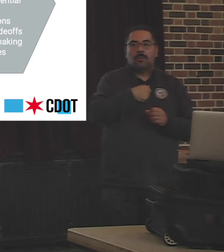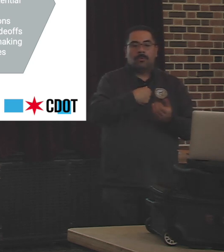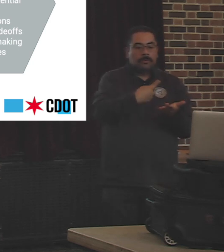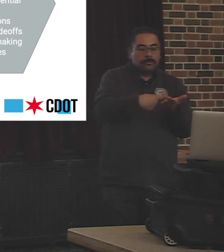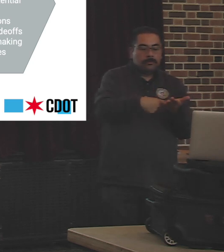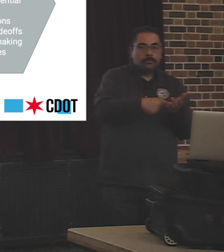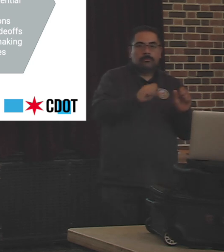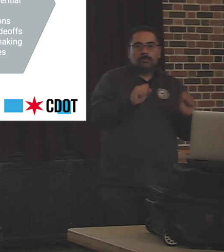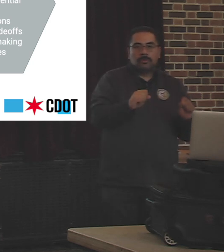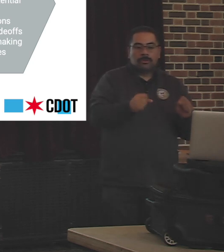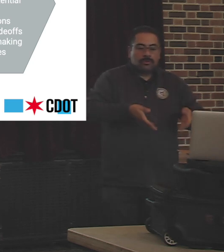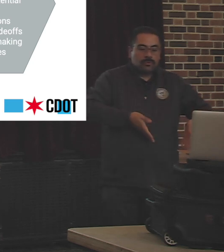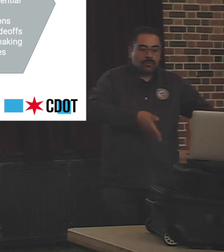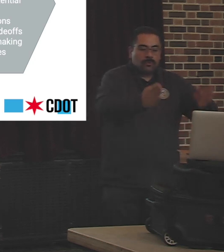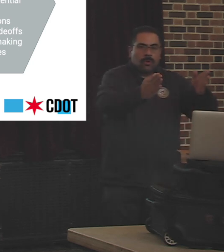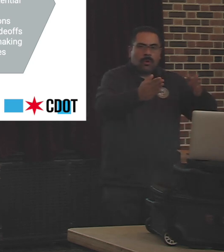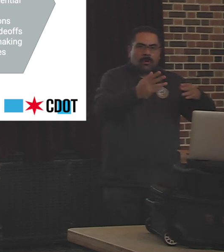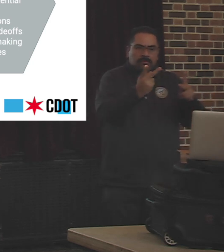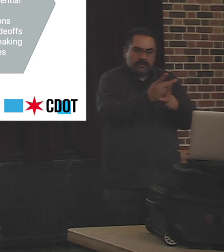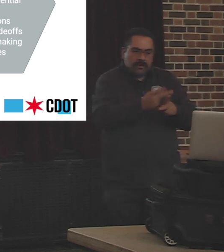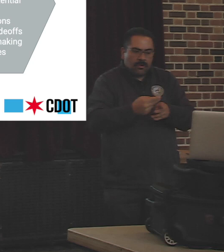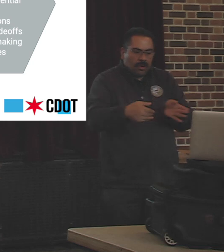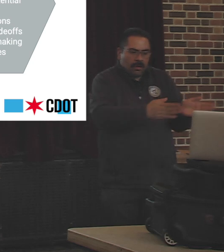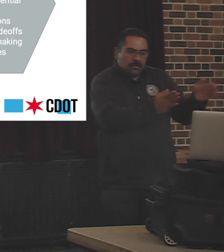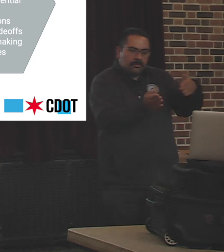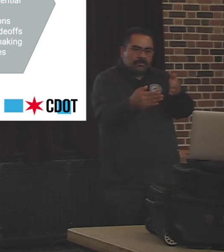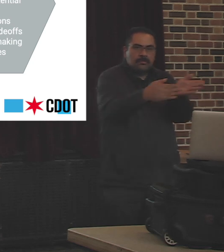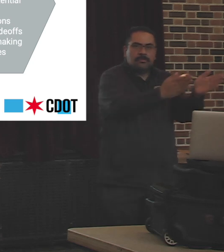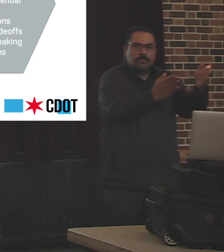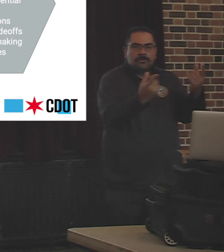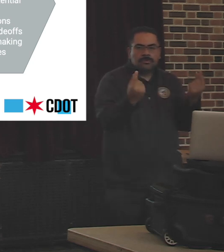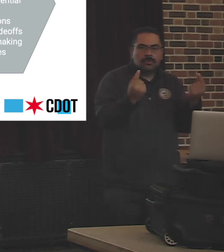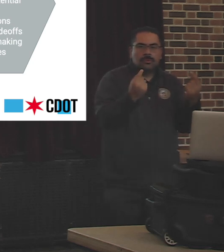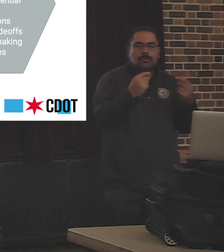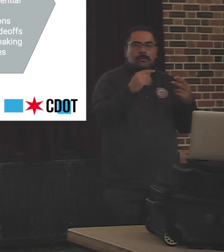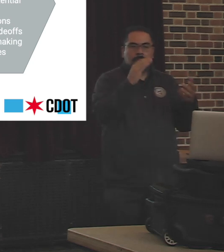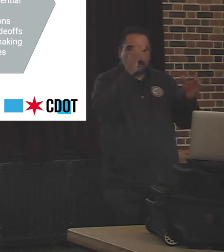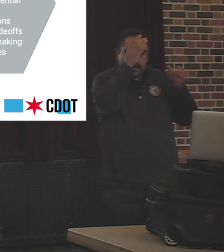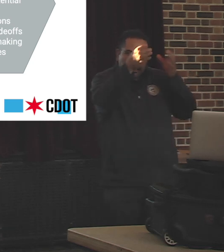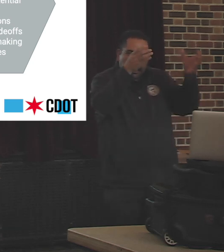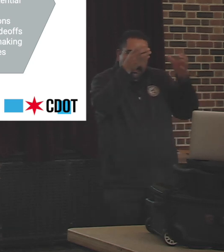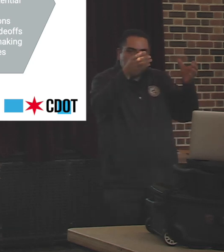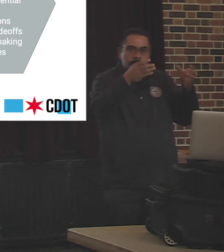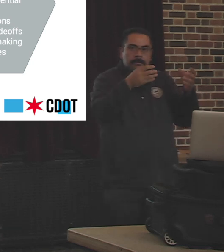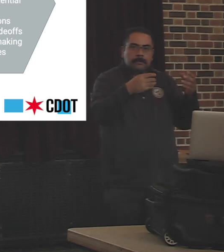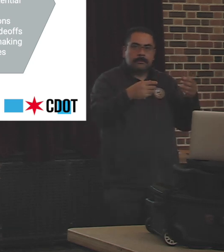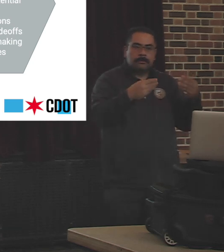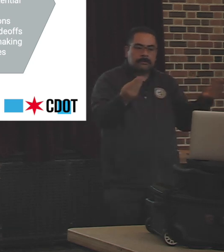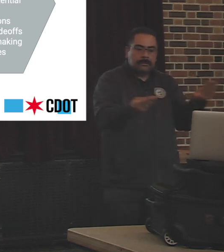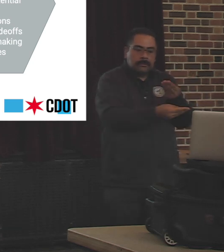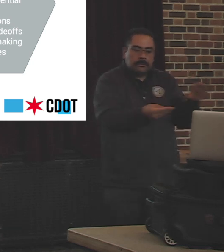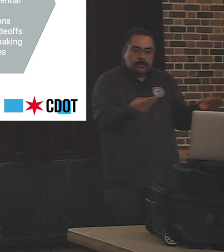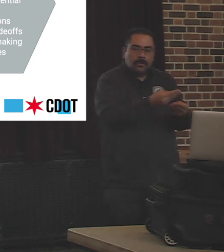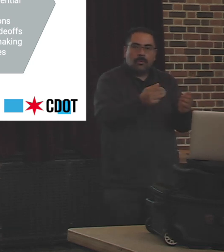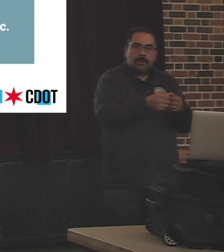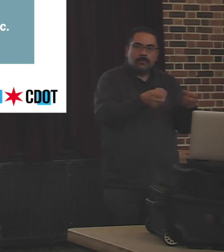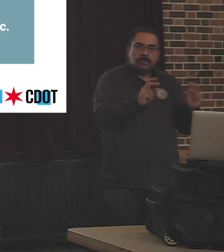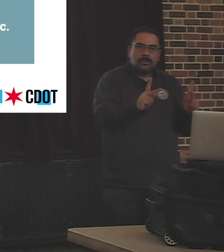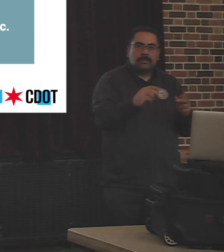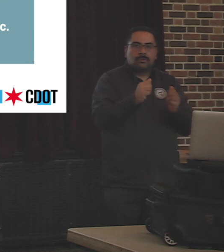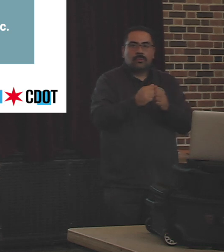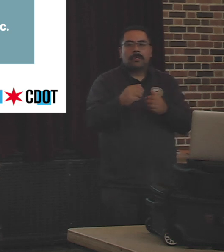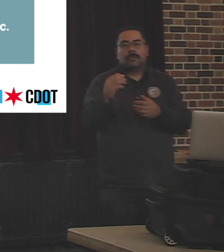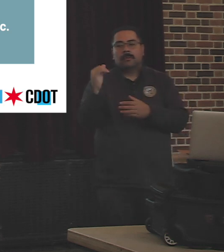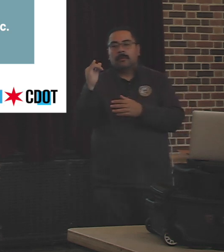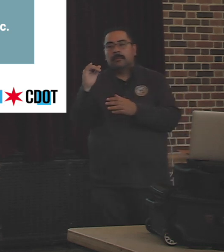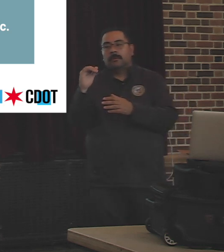discussed potential roadway configurations and concepts and trade-offs with placemaking opportunities in that design. Next slide.